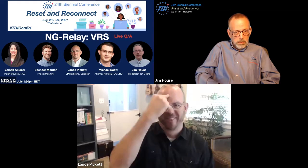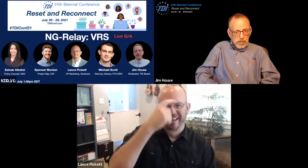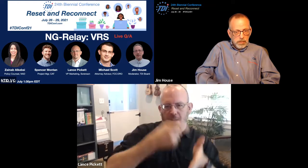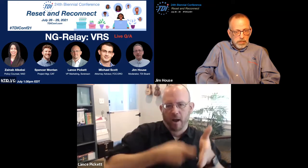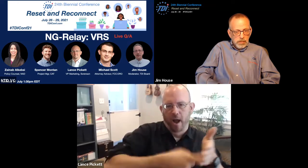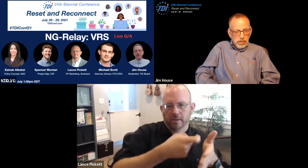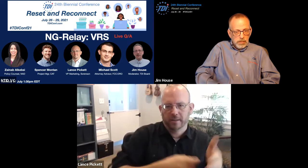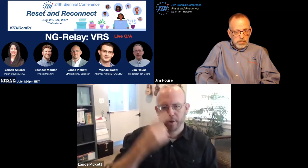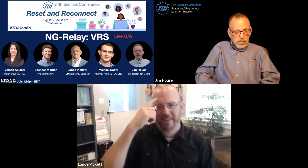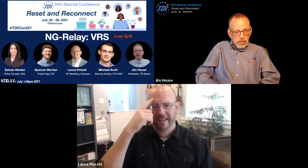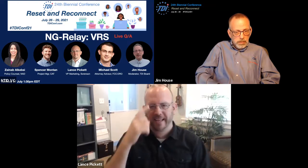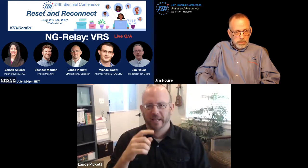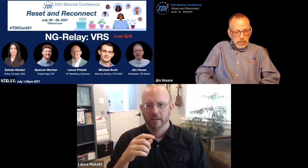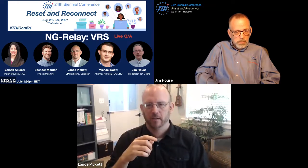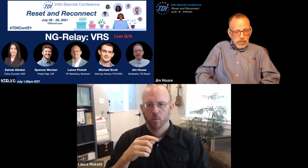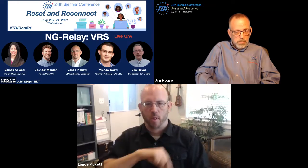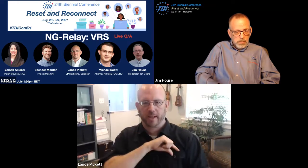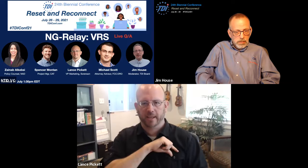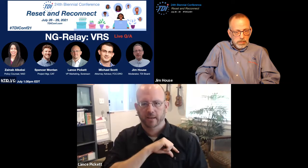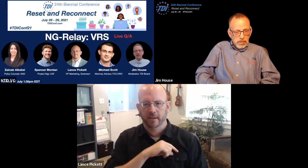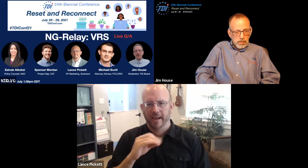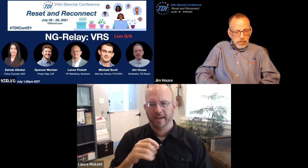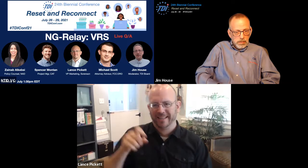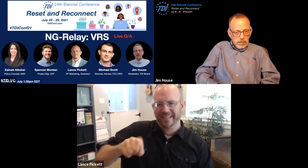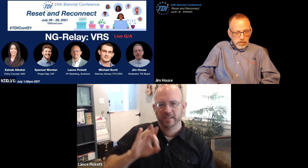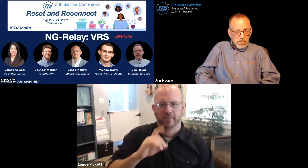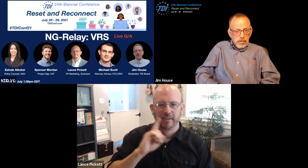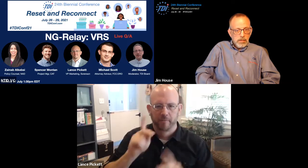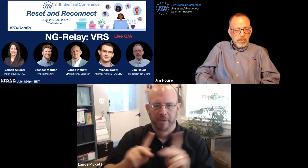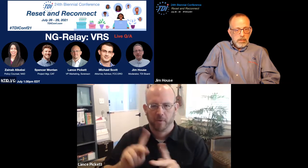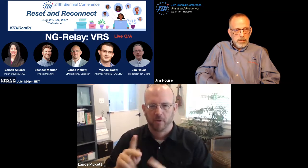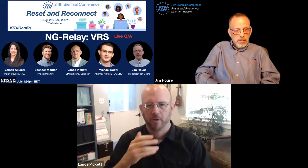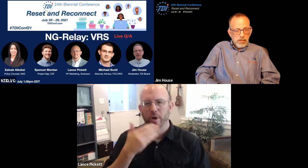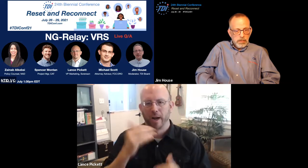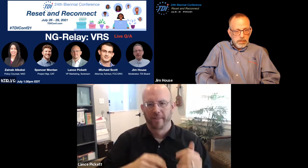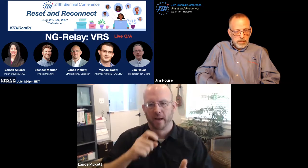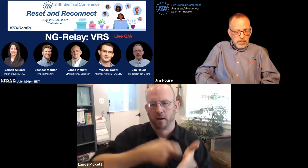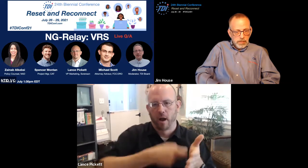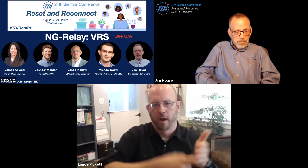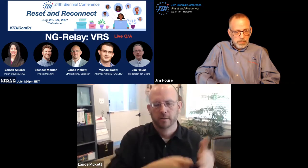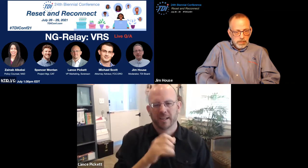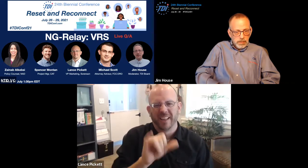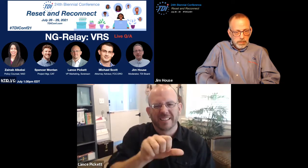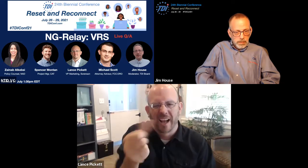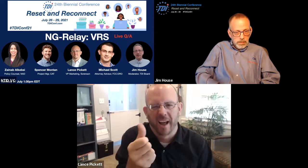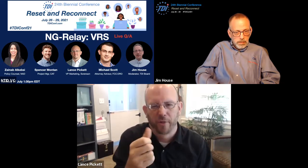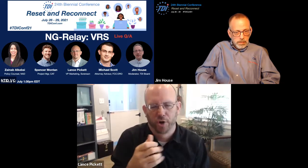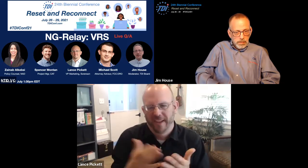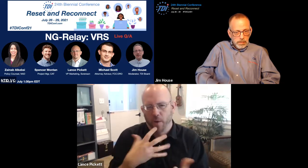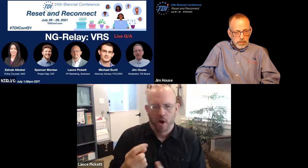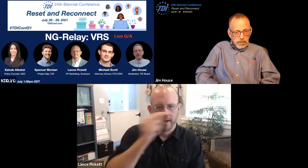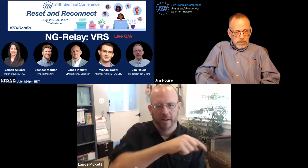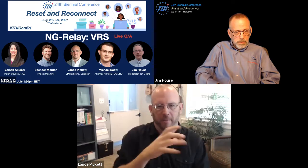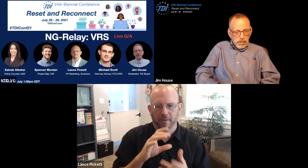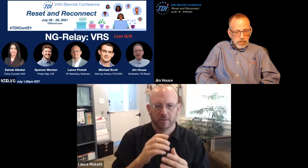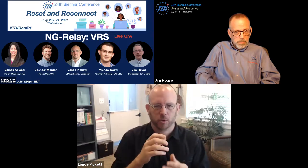in person. So we need to do some type of outreach and education to educate the community to keep in mind the needs